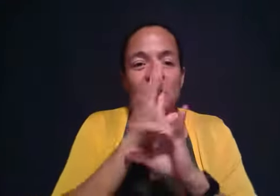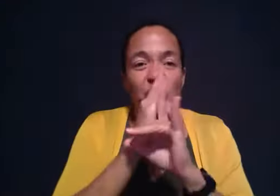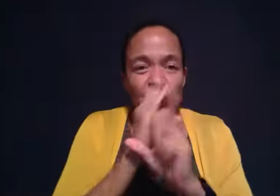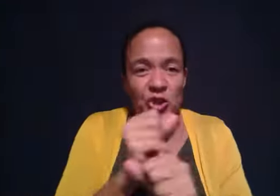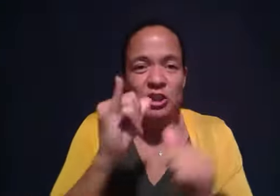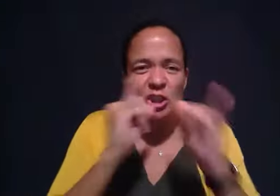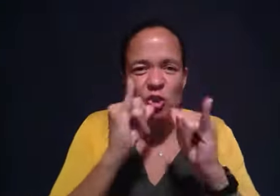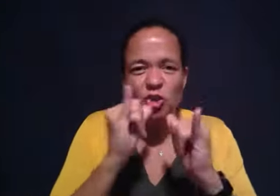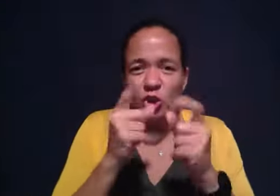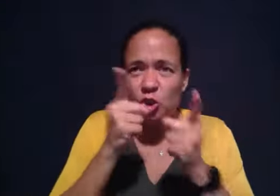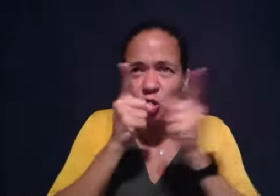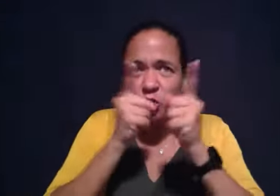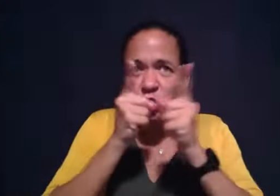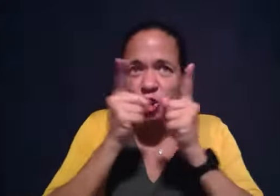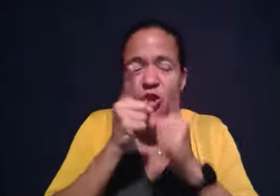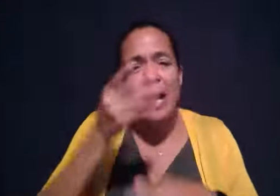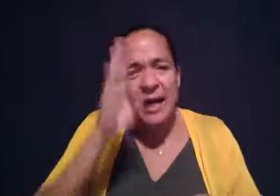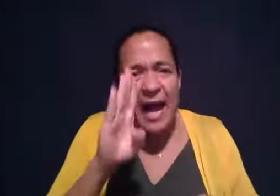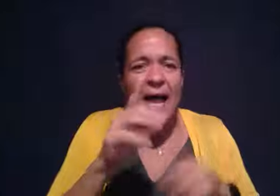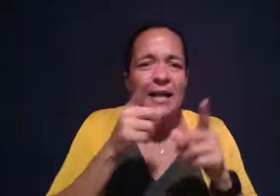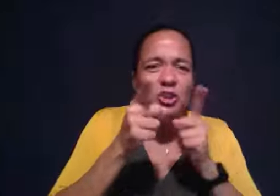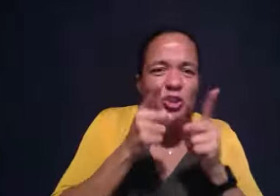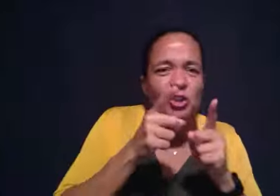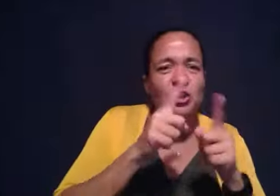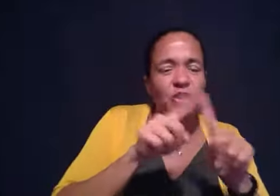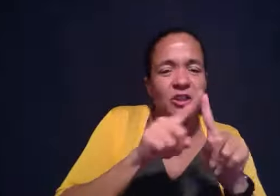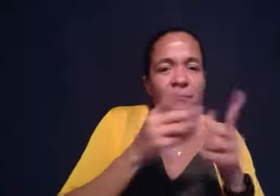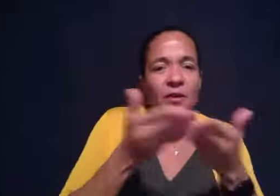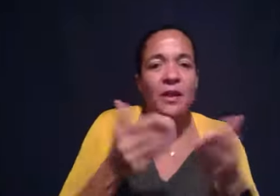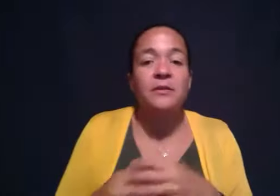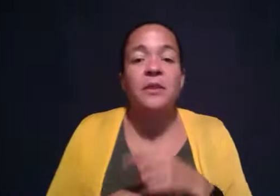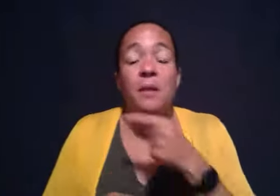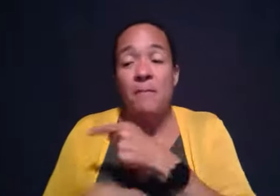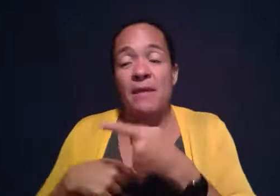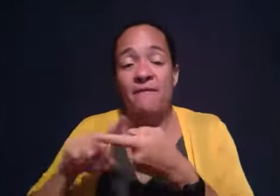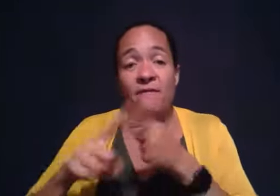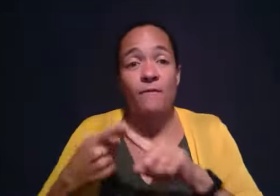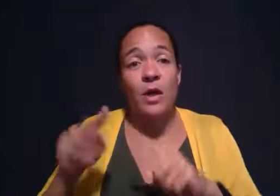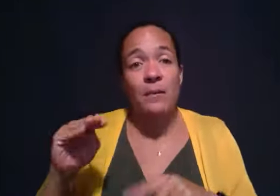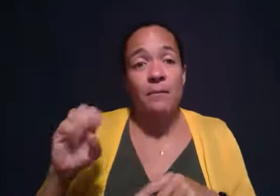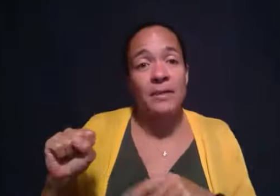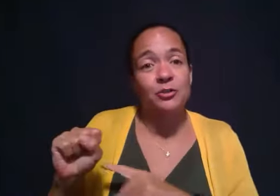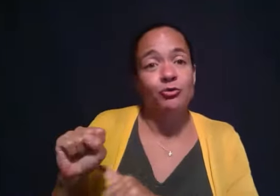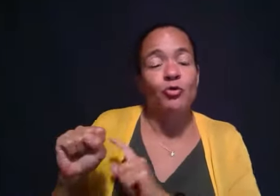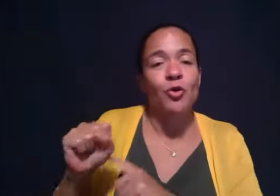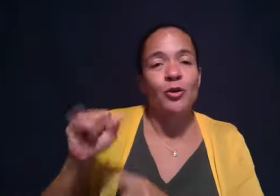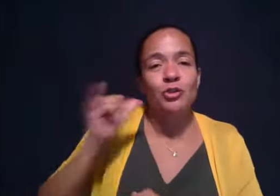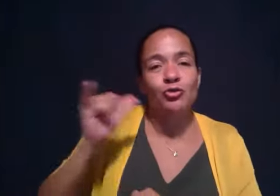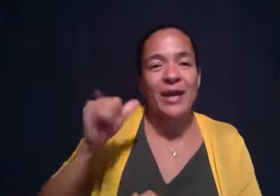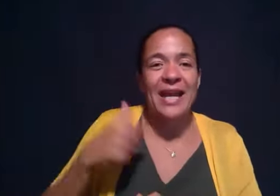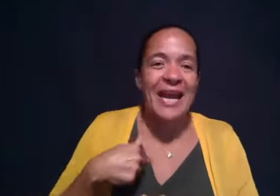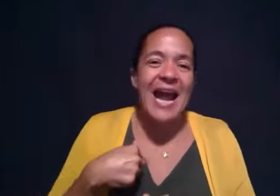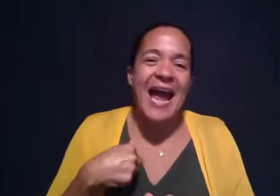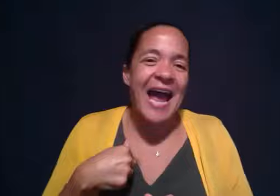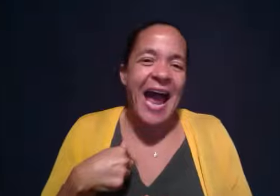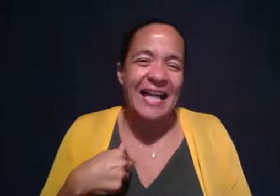but I was a little bit older, and middle school drinking was not attractive to me because it involves nose puking and being grounded